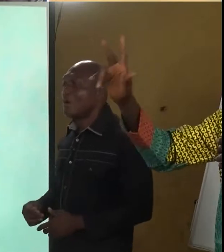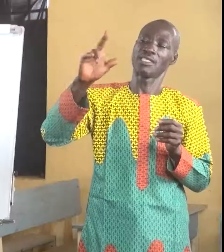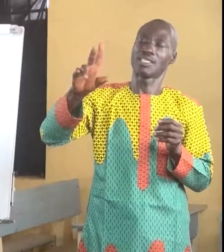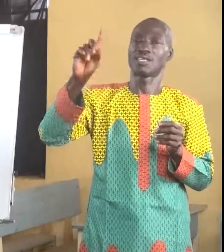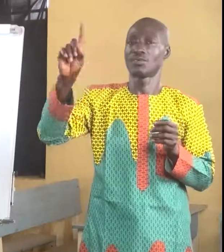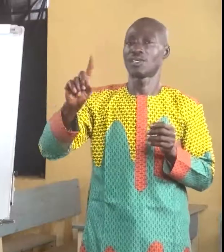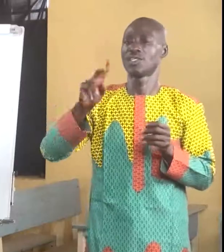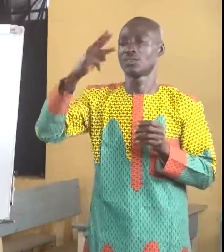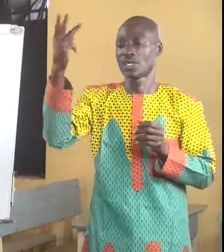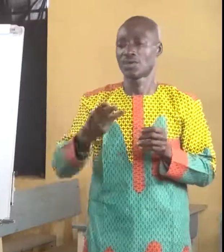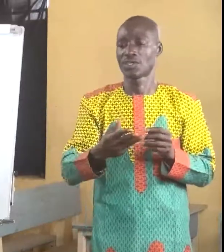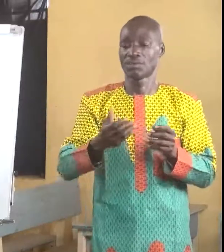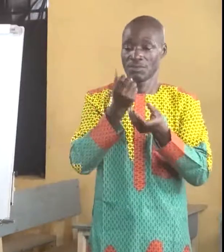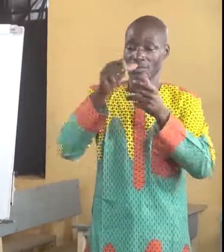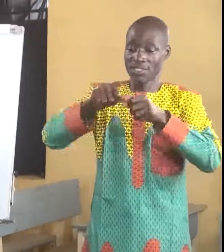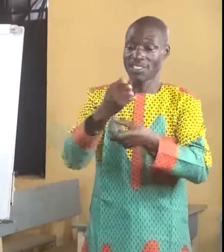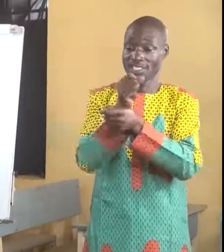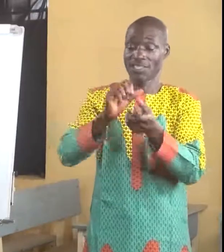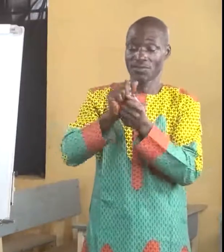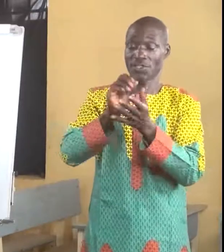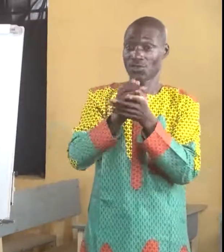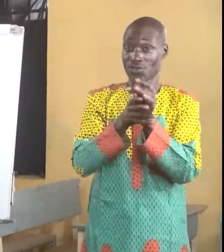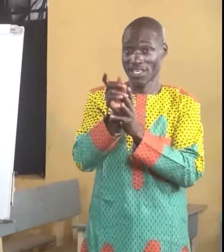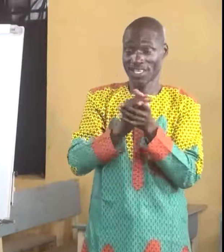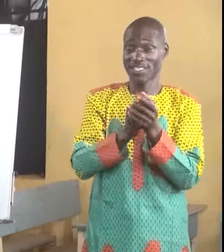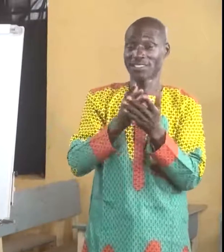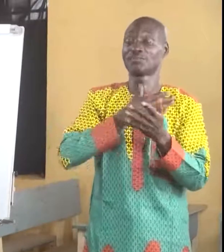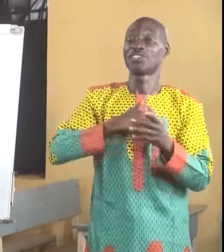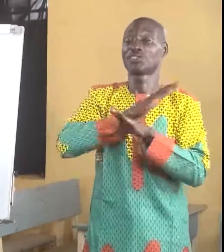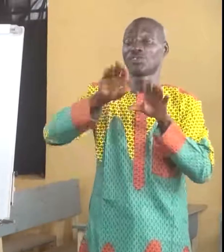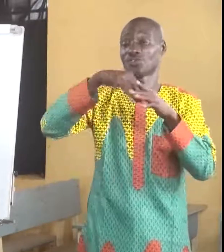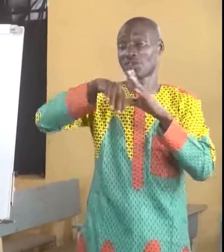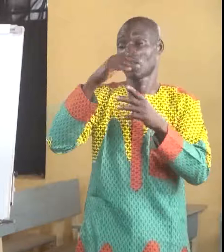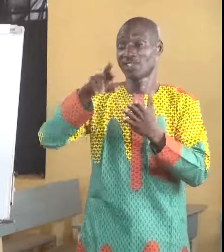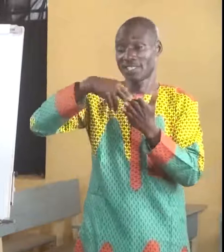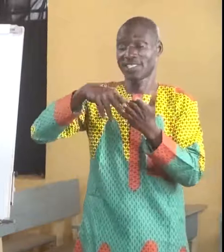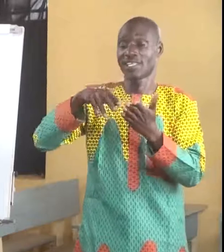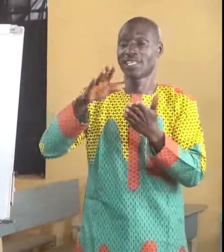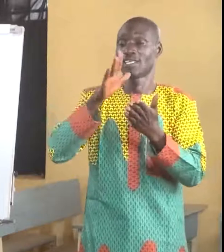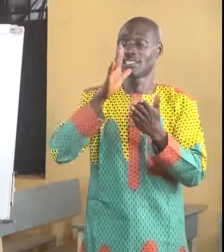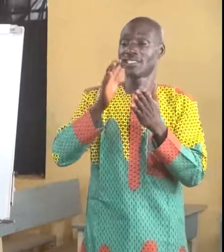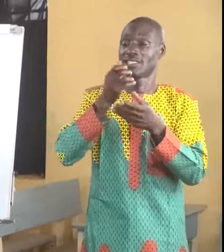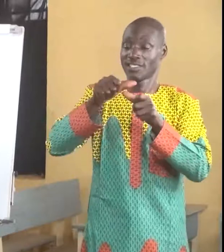080-350-328-31. You are welcome. Stay safe, wash your hands, coronavirus is real, and be healthy for